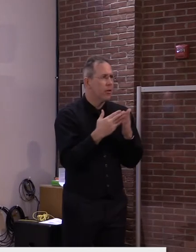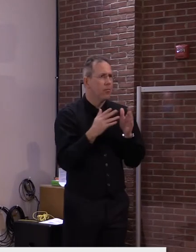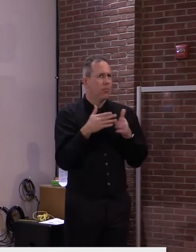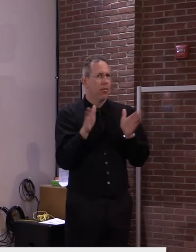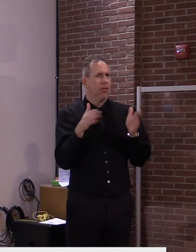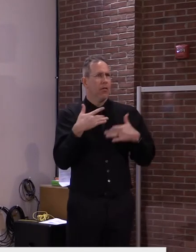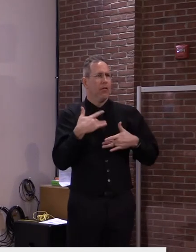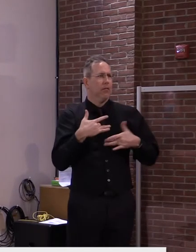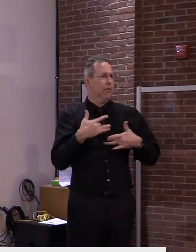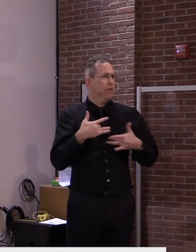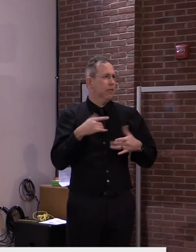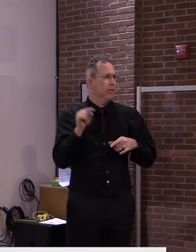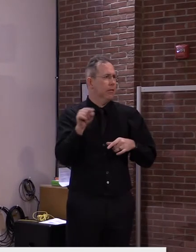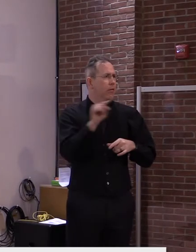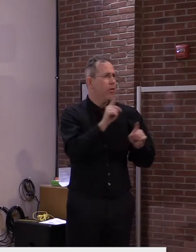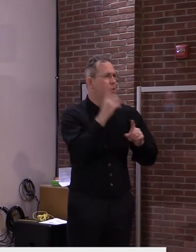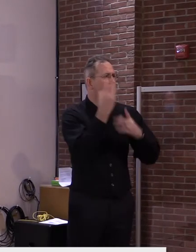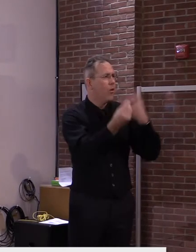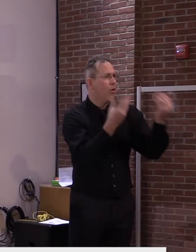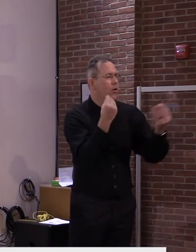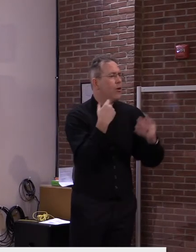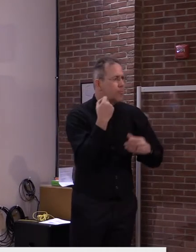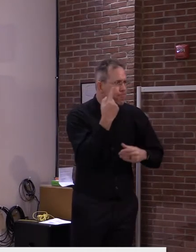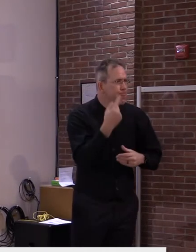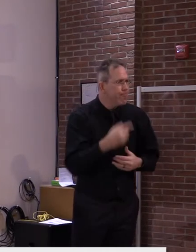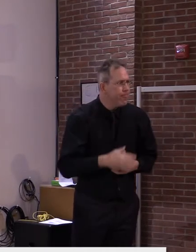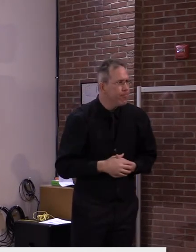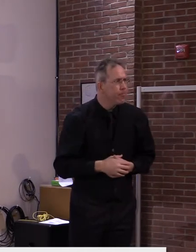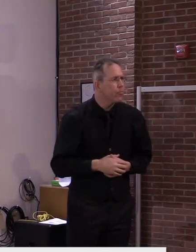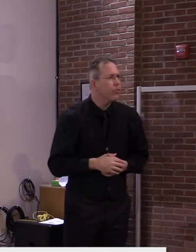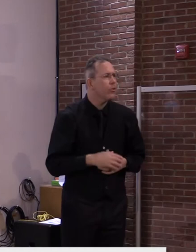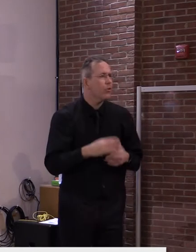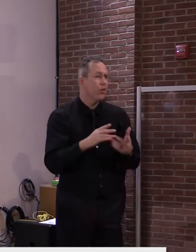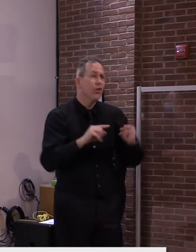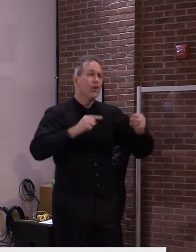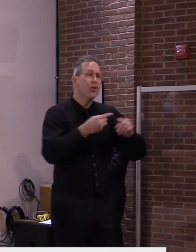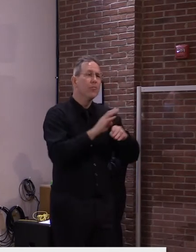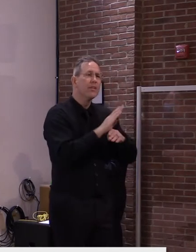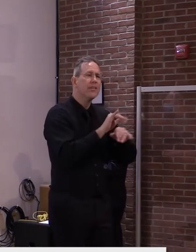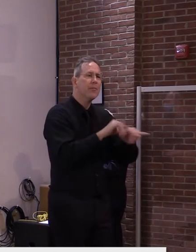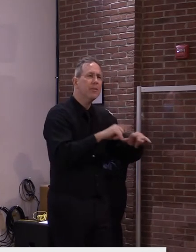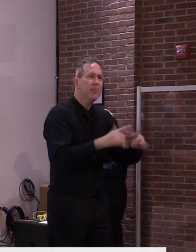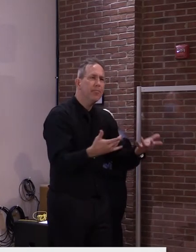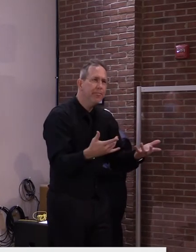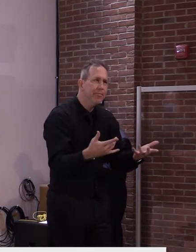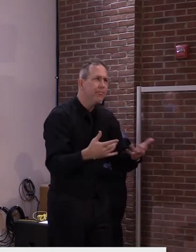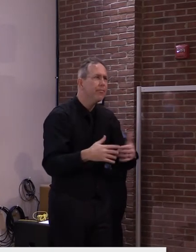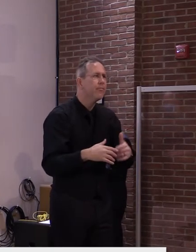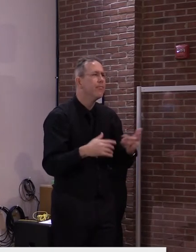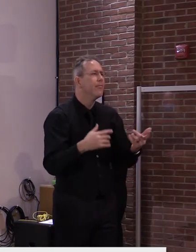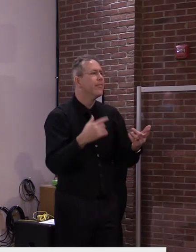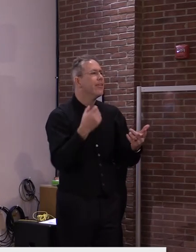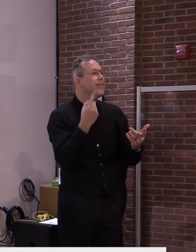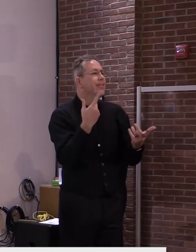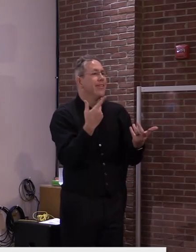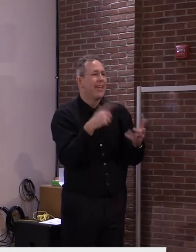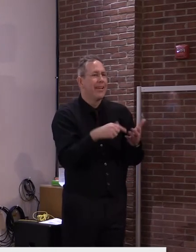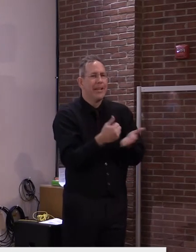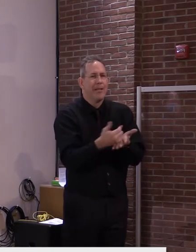a number of obstacles in the way that are out of our control in a lot of respects until we get a handle on the